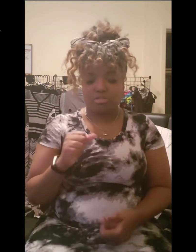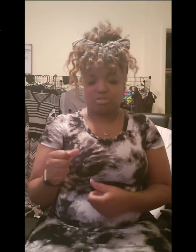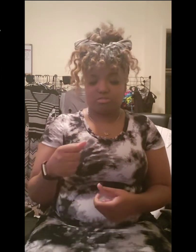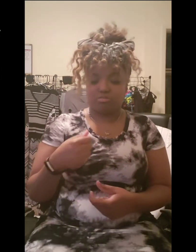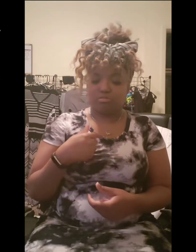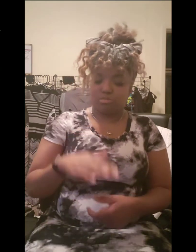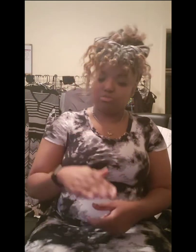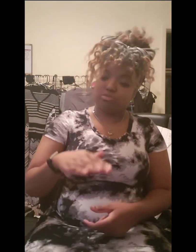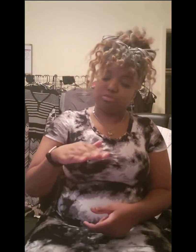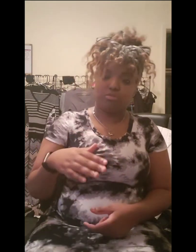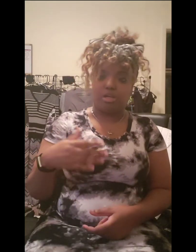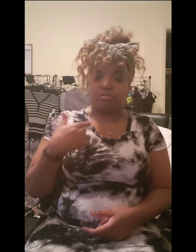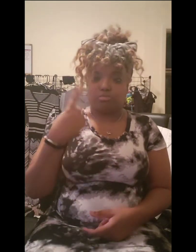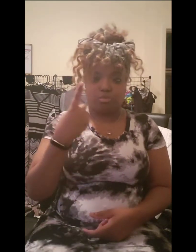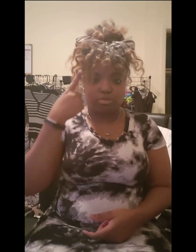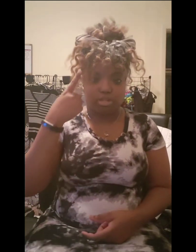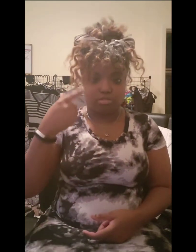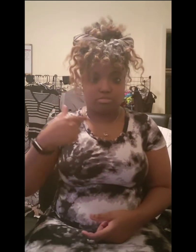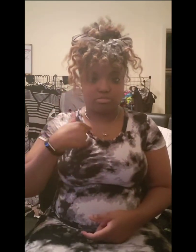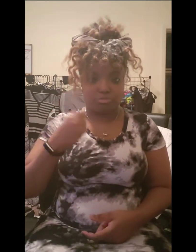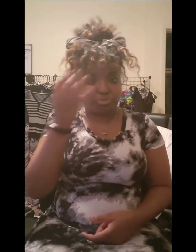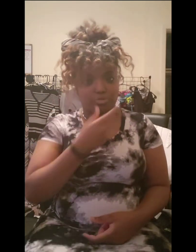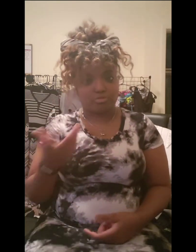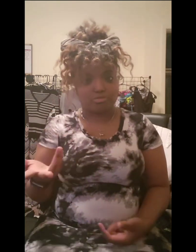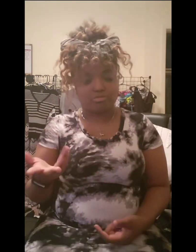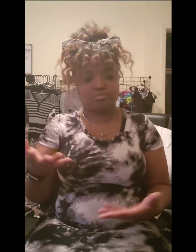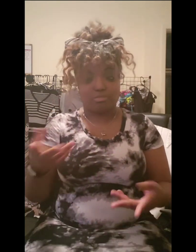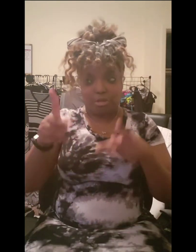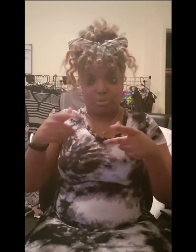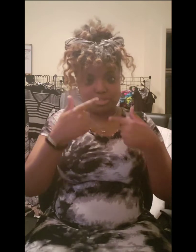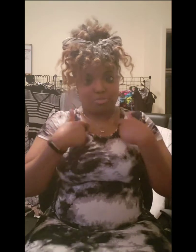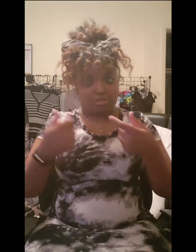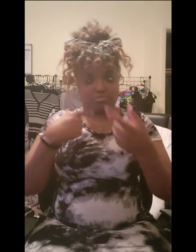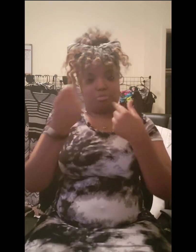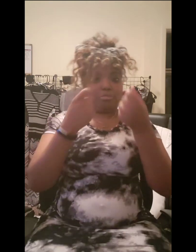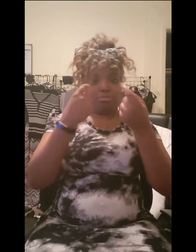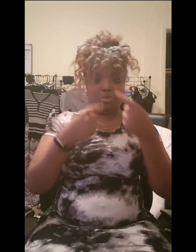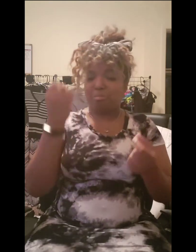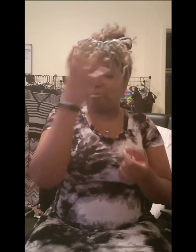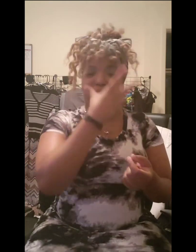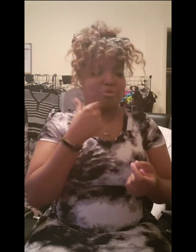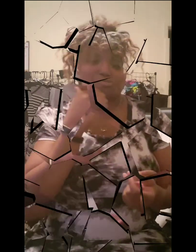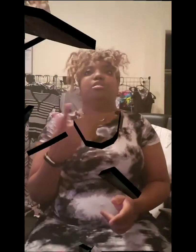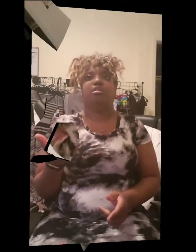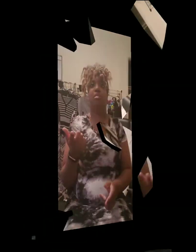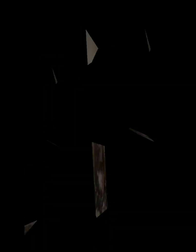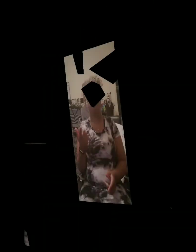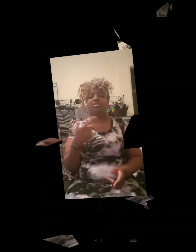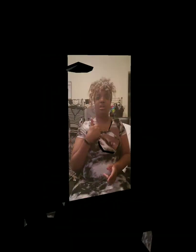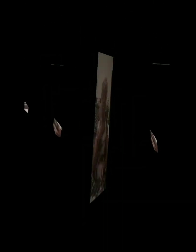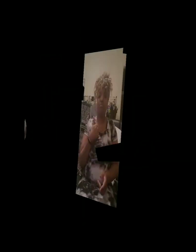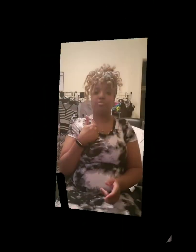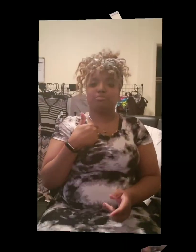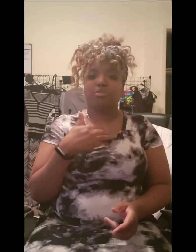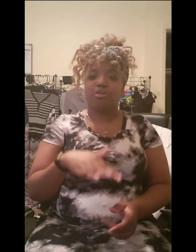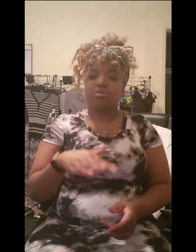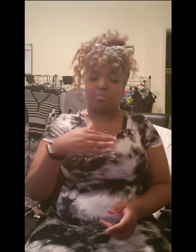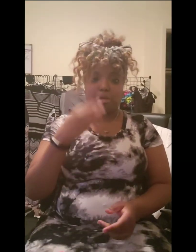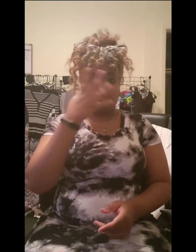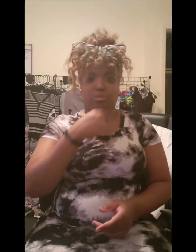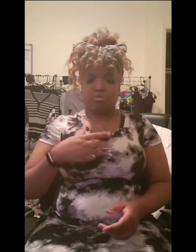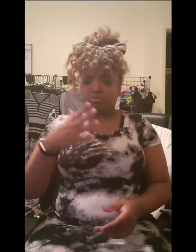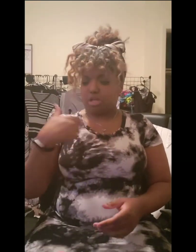community. I was surrounded by deaf people, and I was always told how beautiful I was. Especially with me having the syndrome, which I didn't